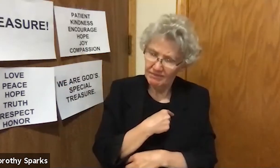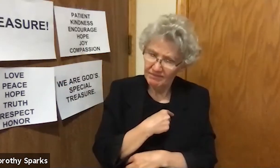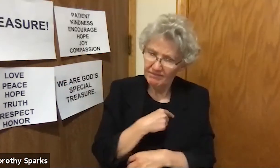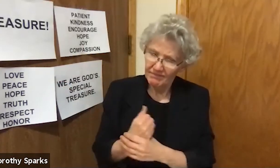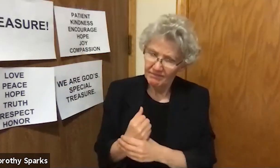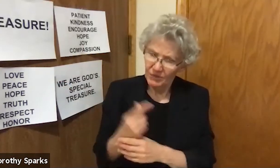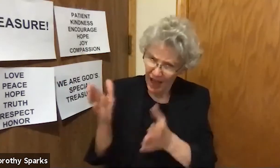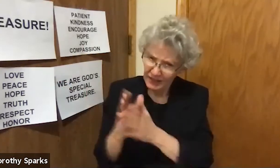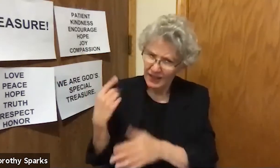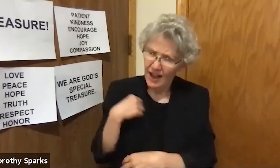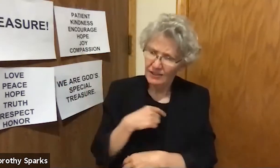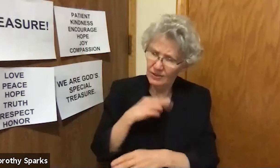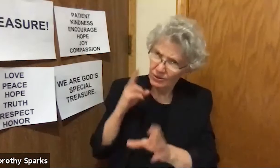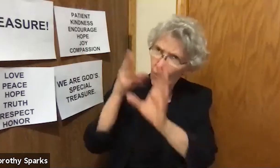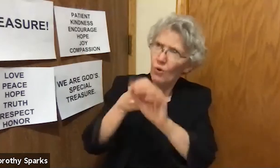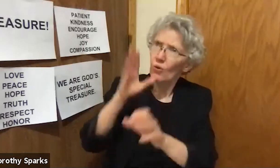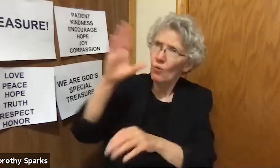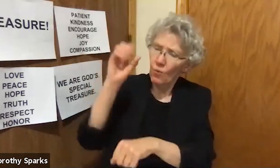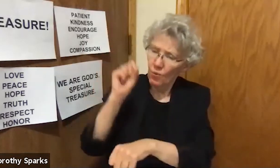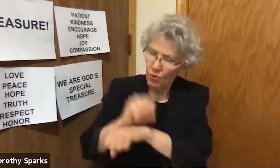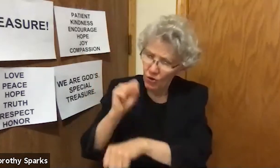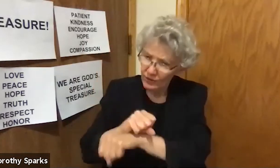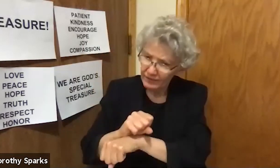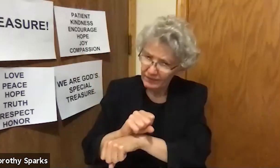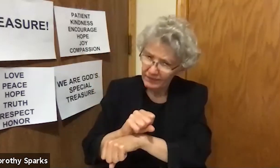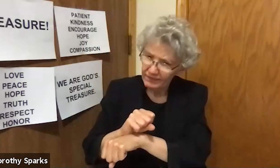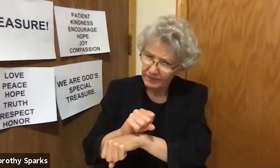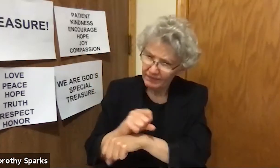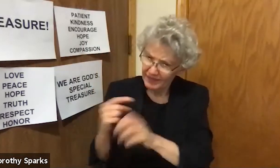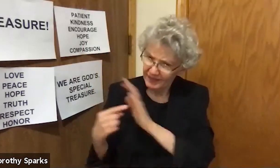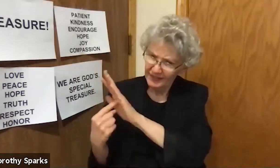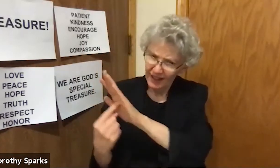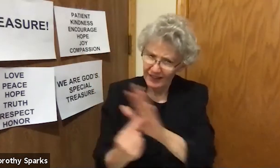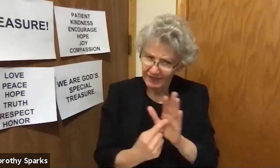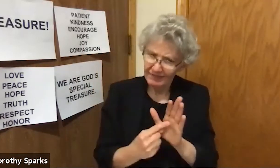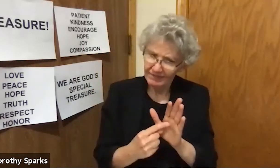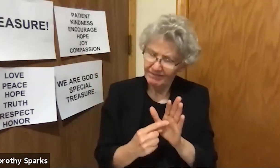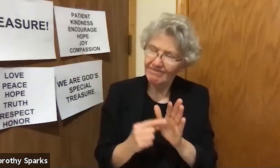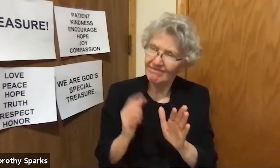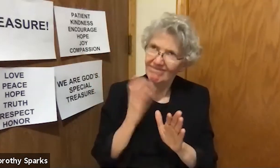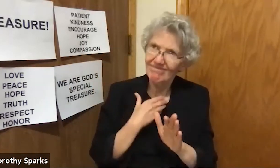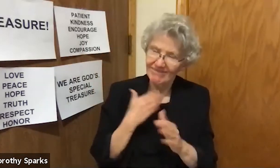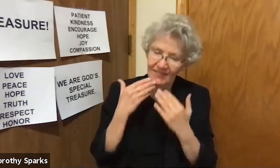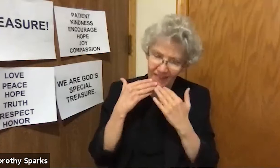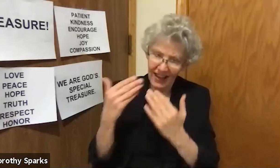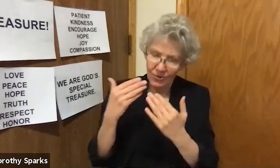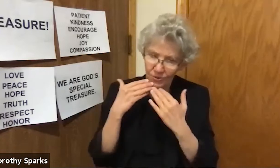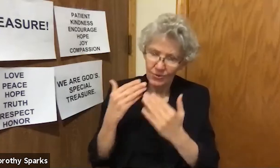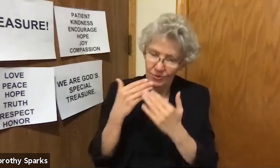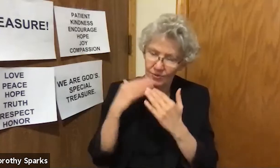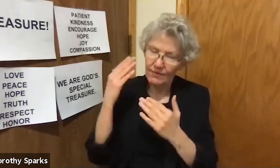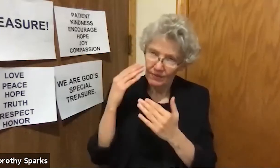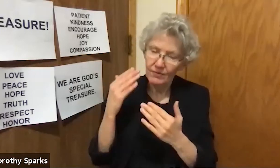As you have provided for us, you have asked us to join in your work. As a sign